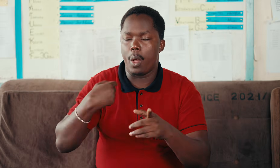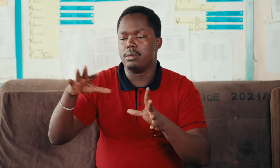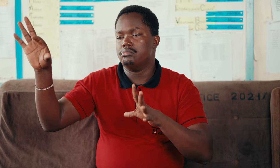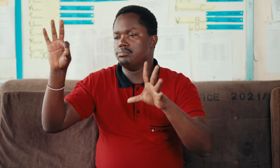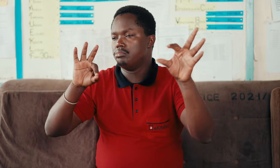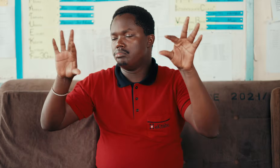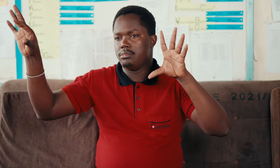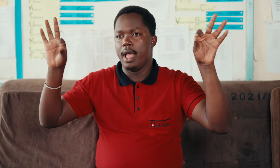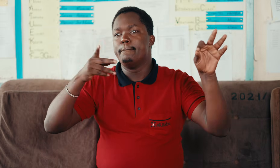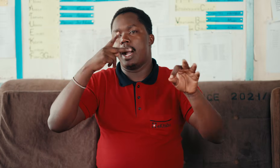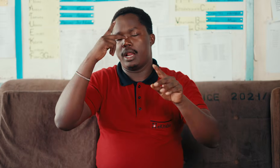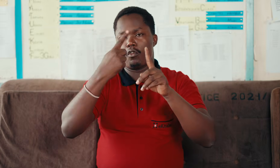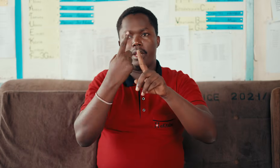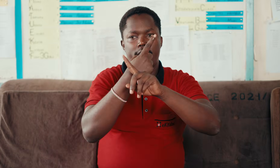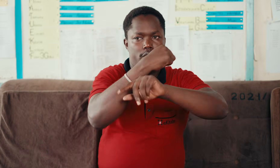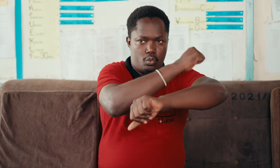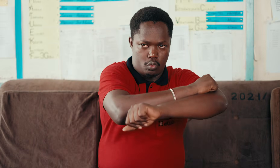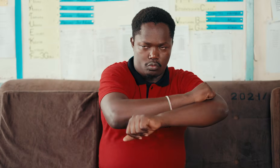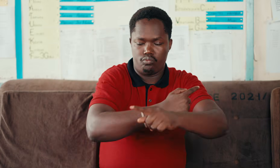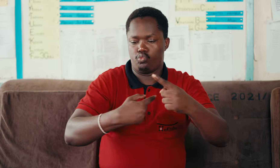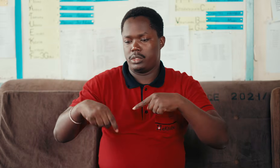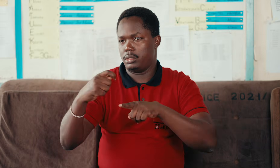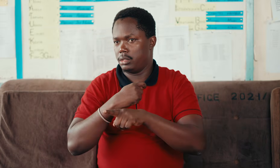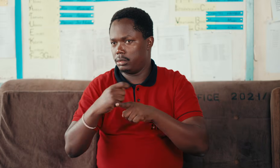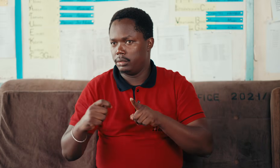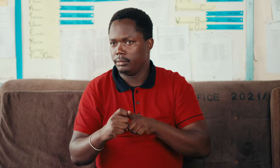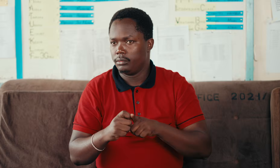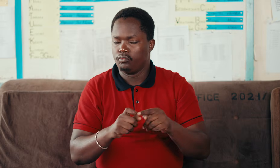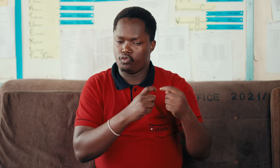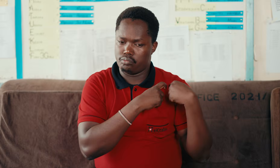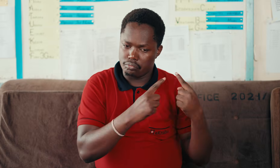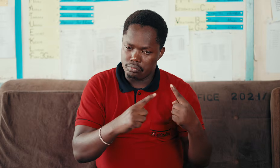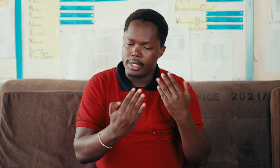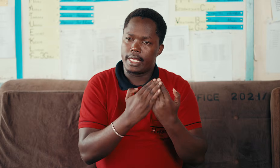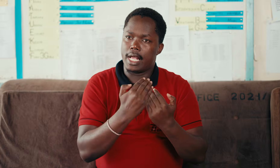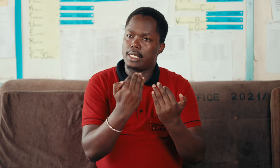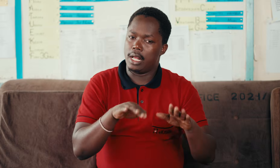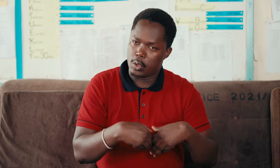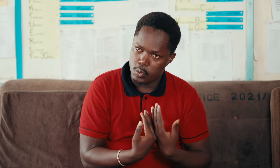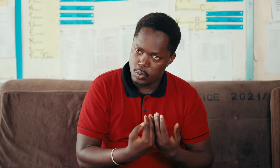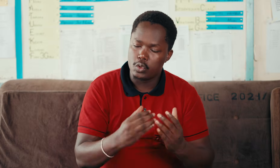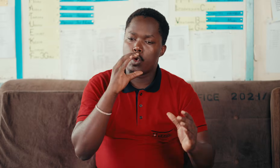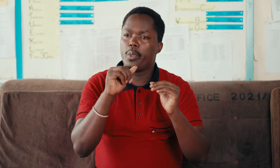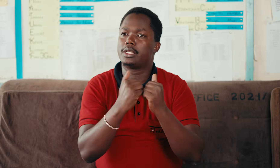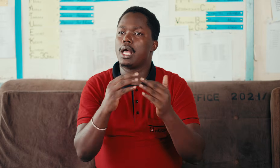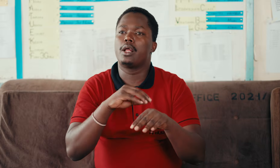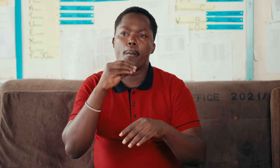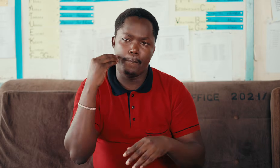trainings where we pick different parents from different schools. We train them on how to take care of their learners, or rather their